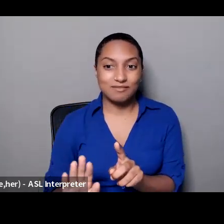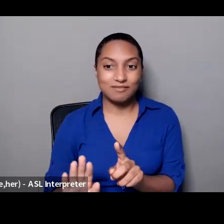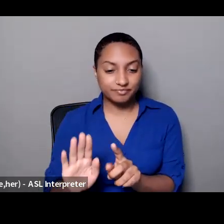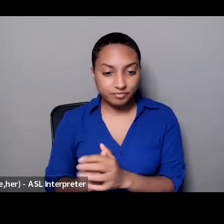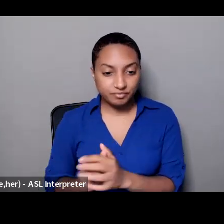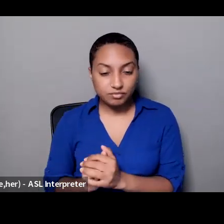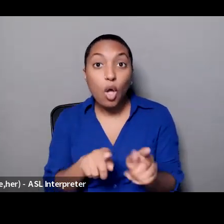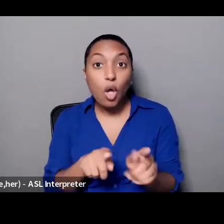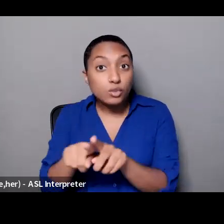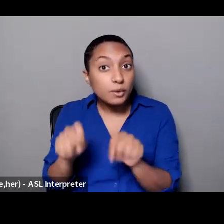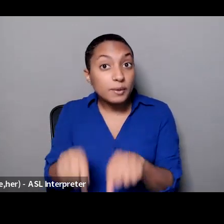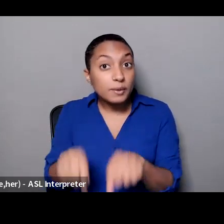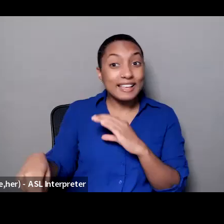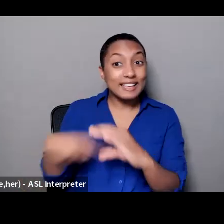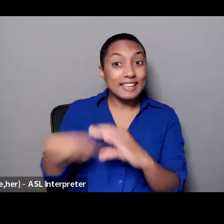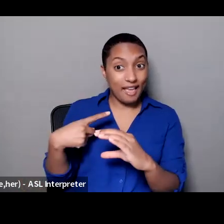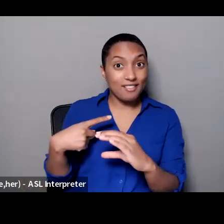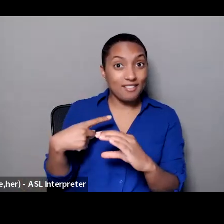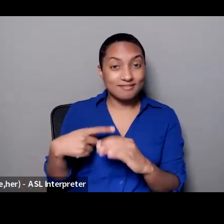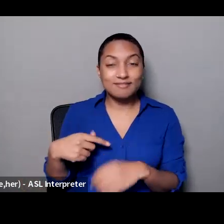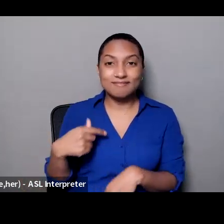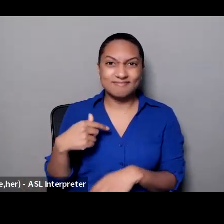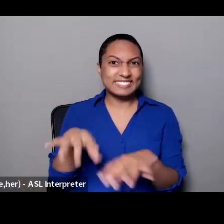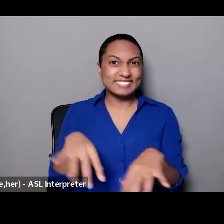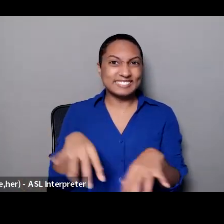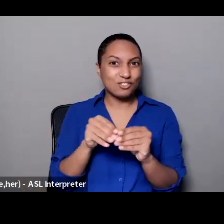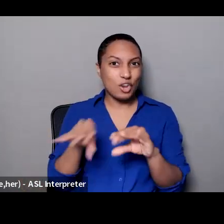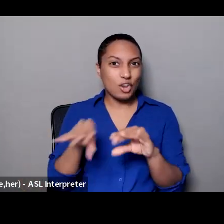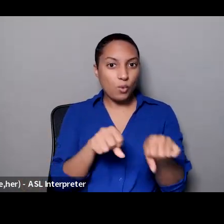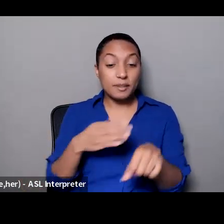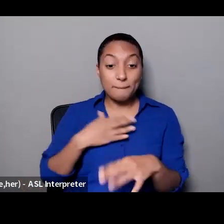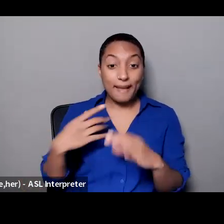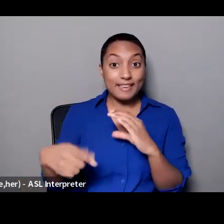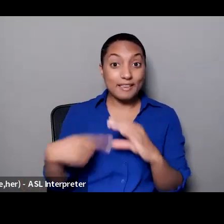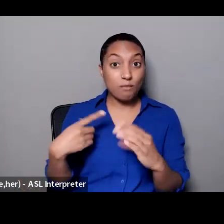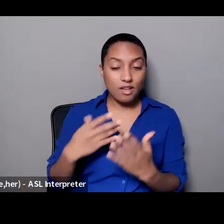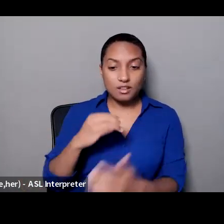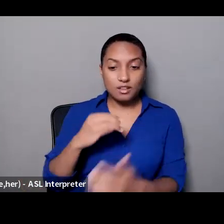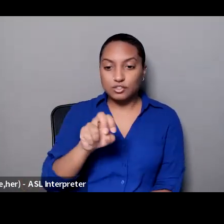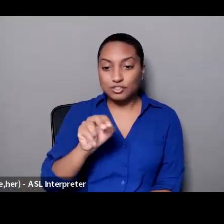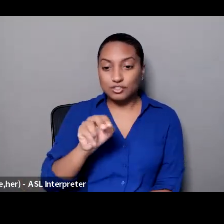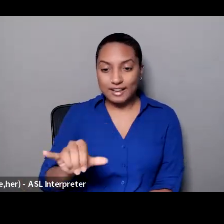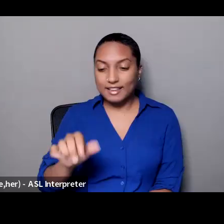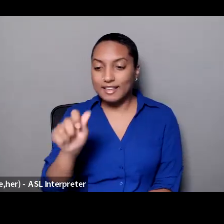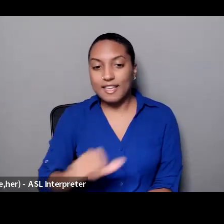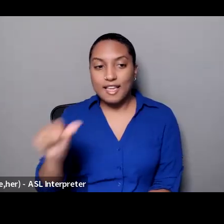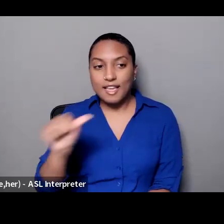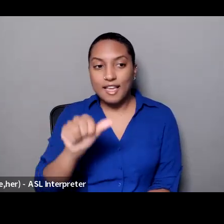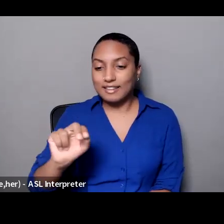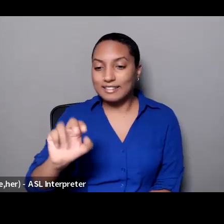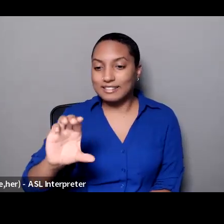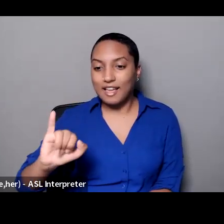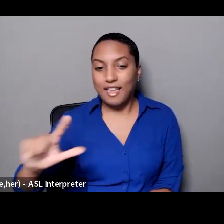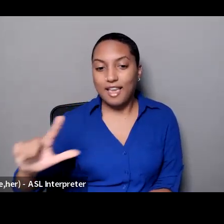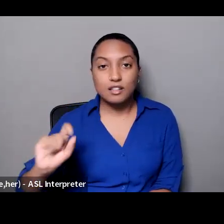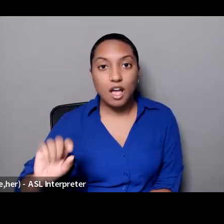me, your session host. My email is Jenny, Jenny, @ncil.org, and I'll